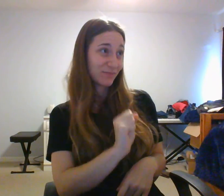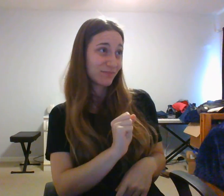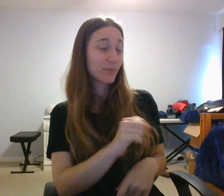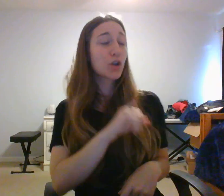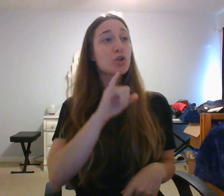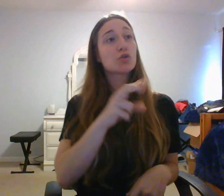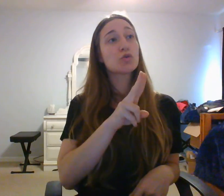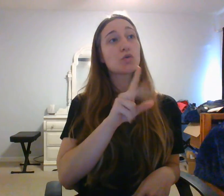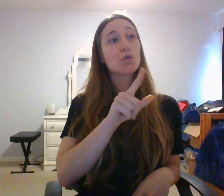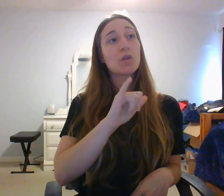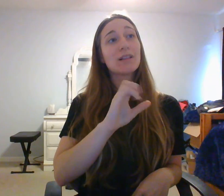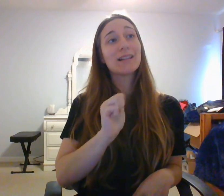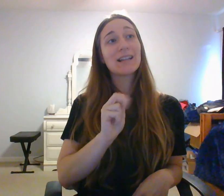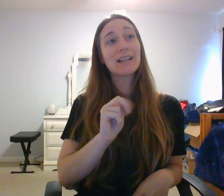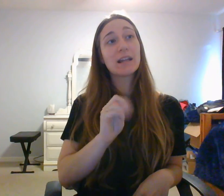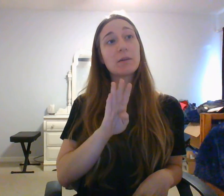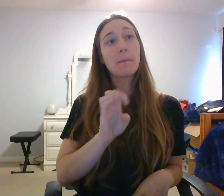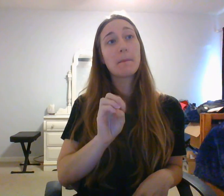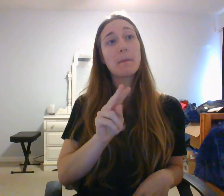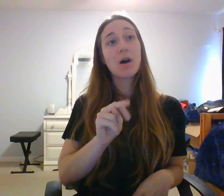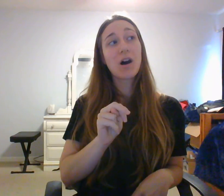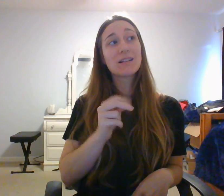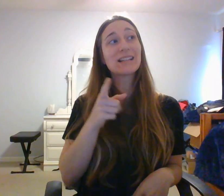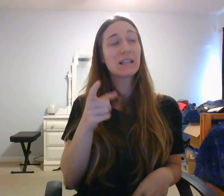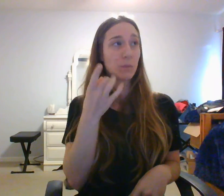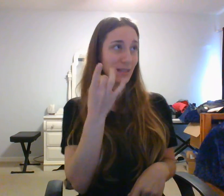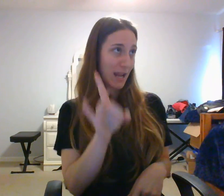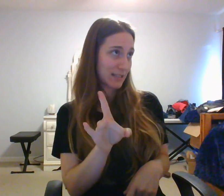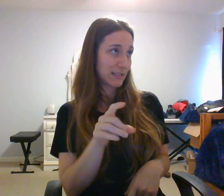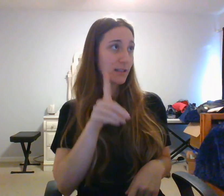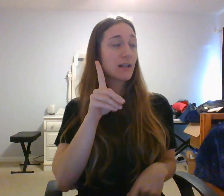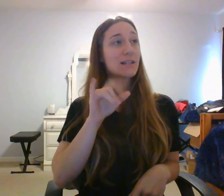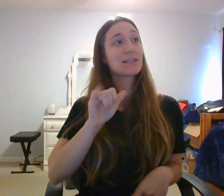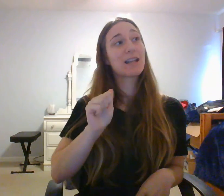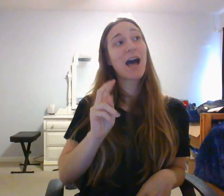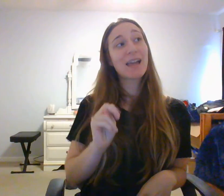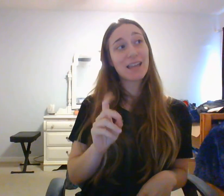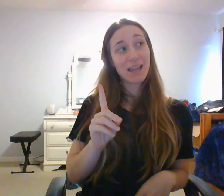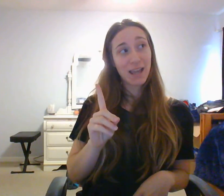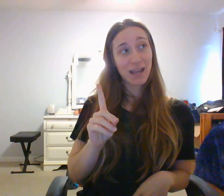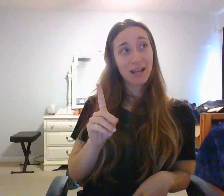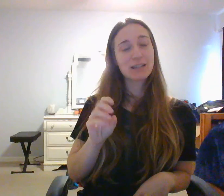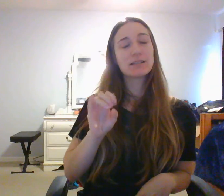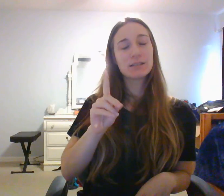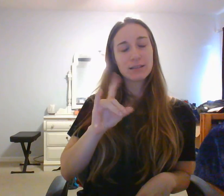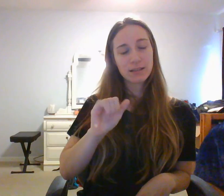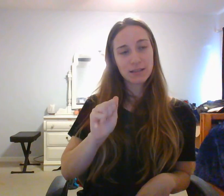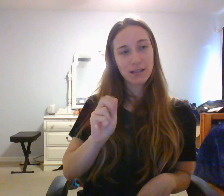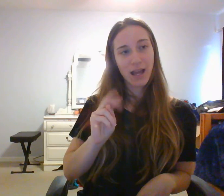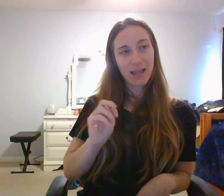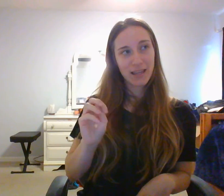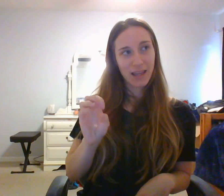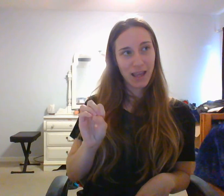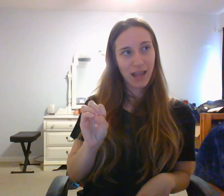Bond, he was 18. If you take a look at Diane Nash, she was pregnant and leading a movement. She was the one